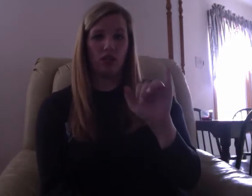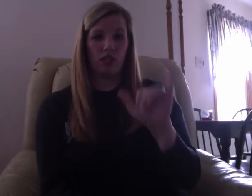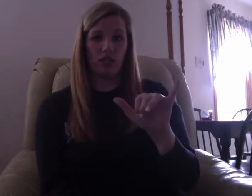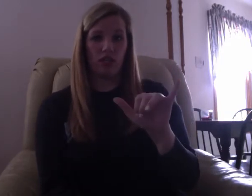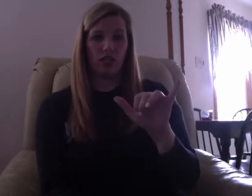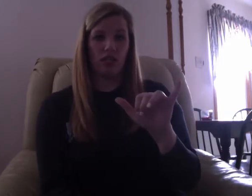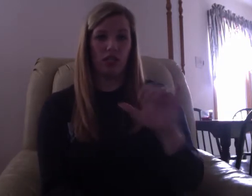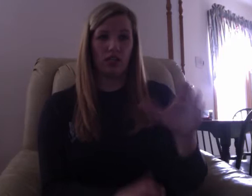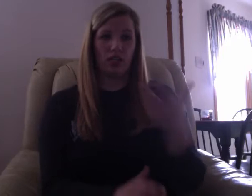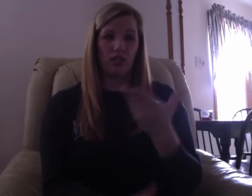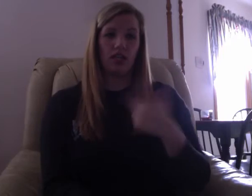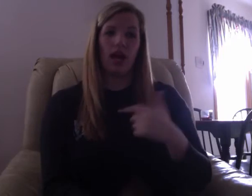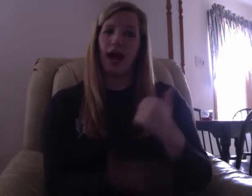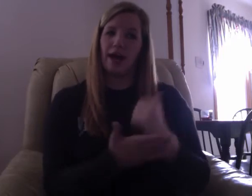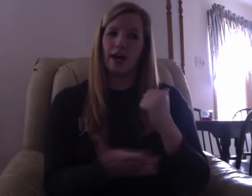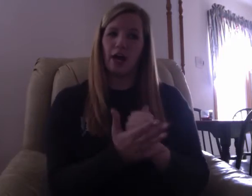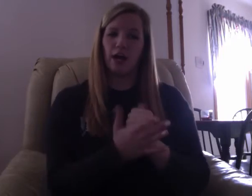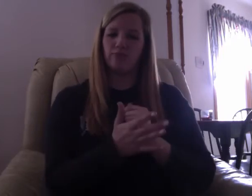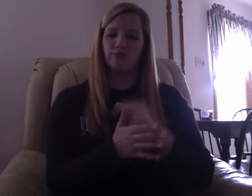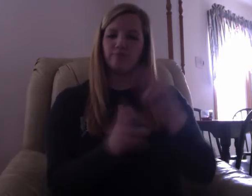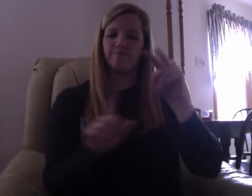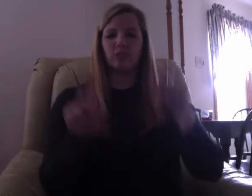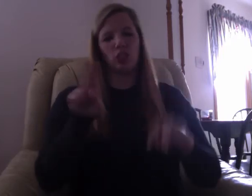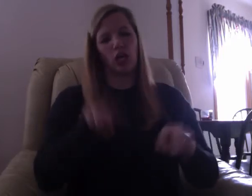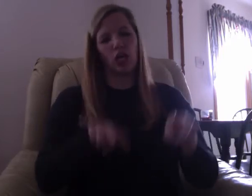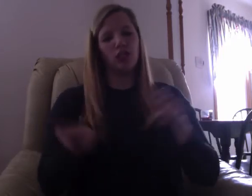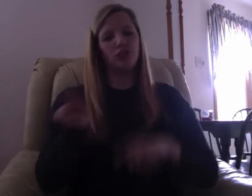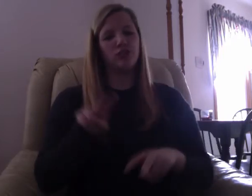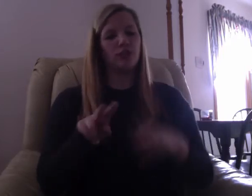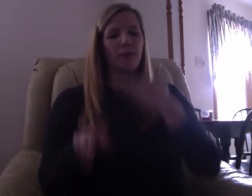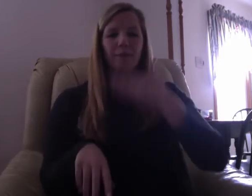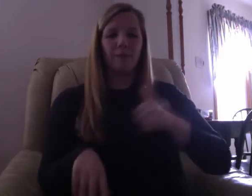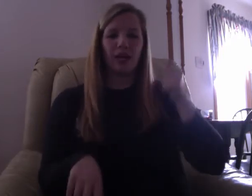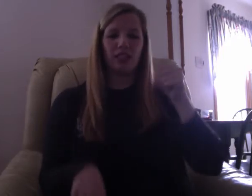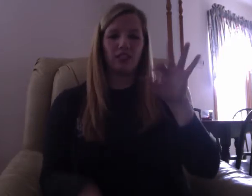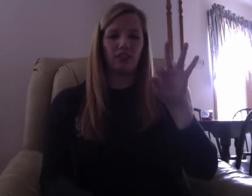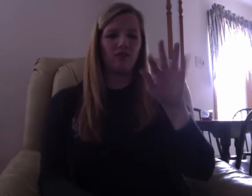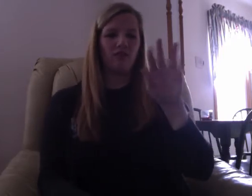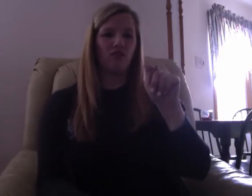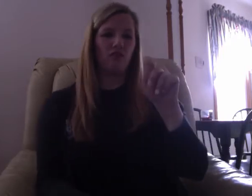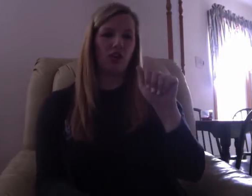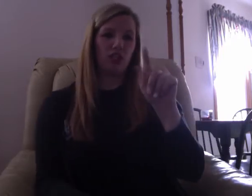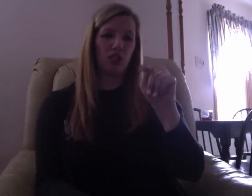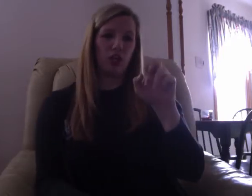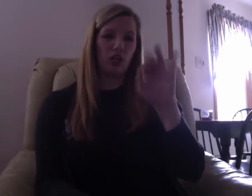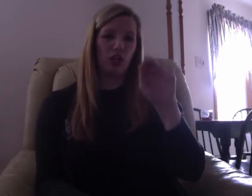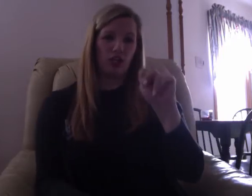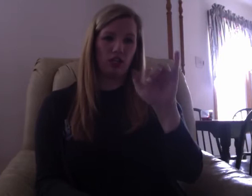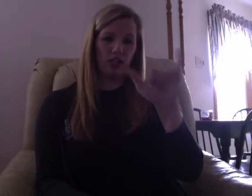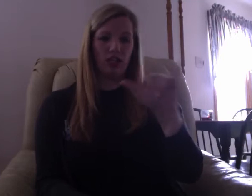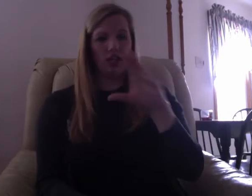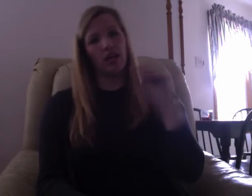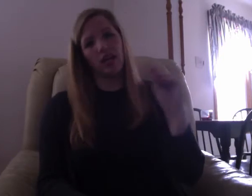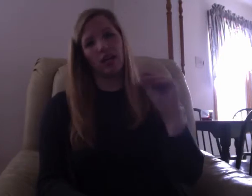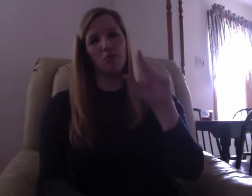a few categories as far as best fraternity, best fraternity brother of the year, most improved fraternity,